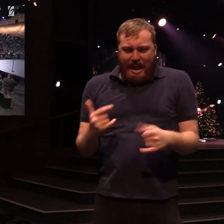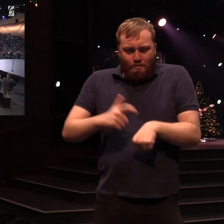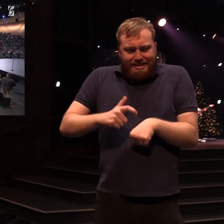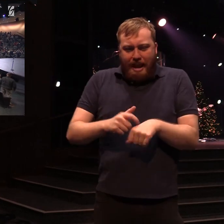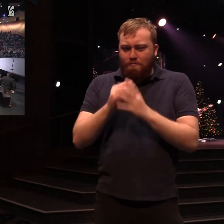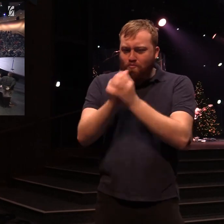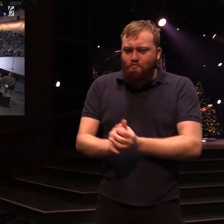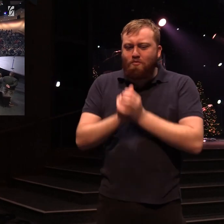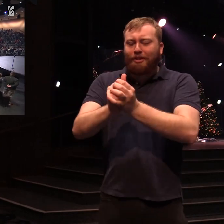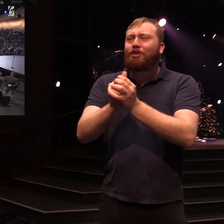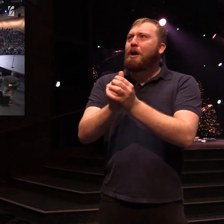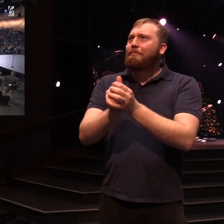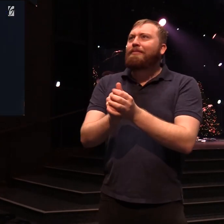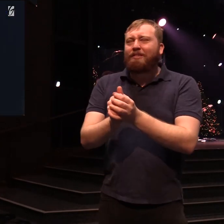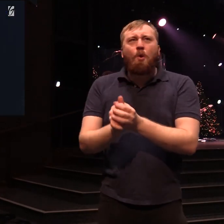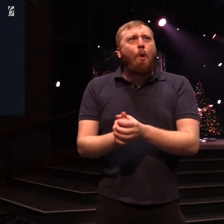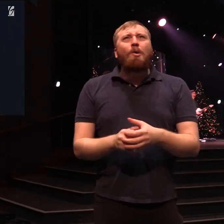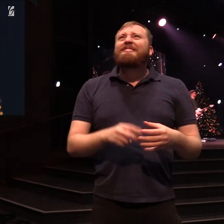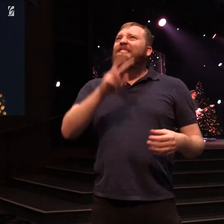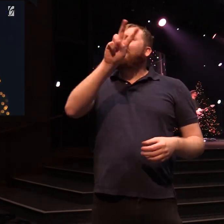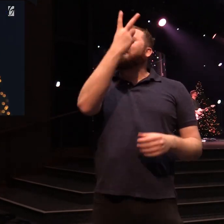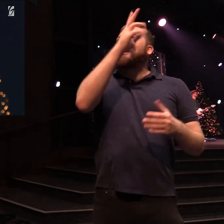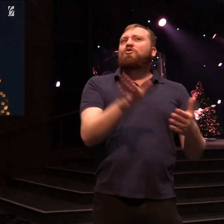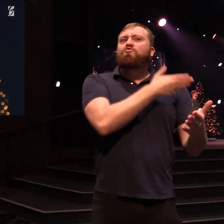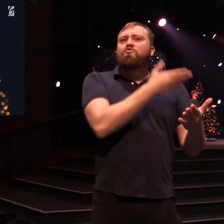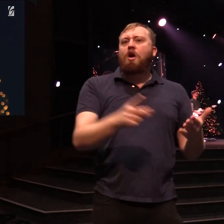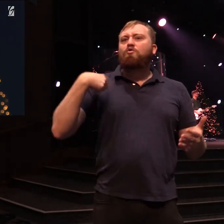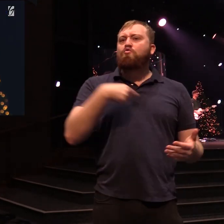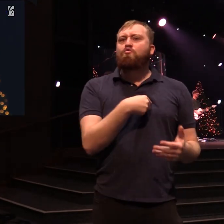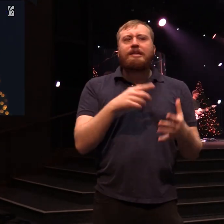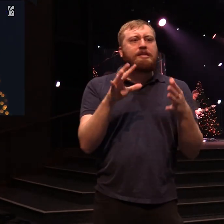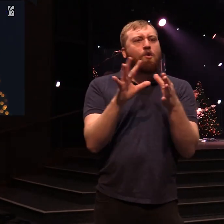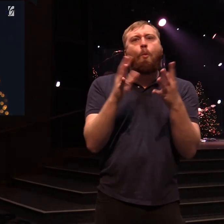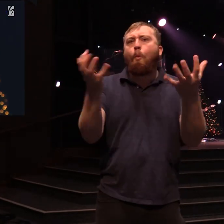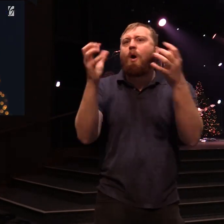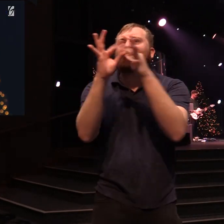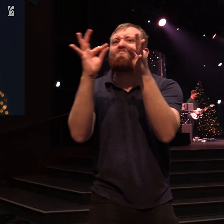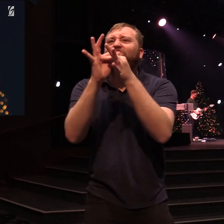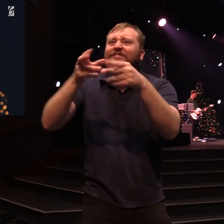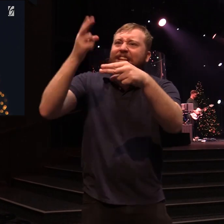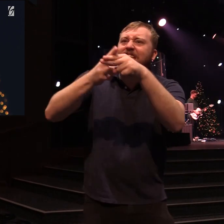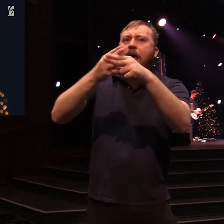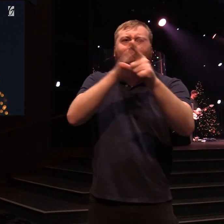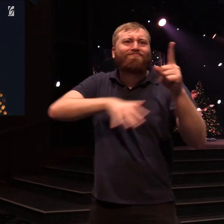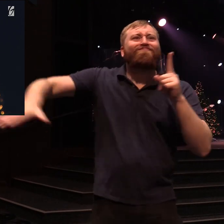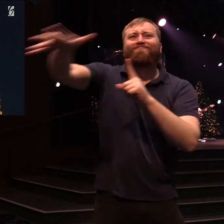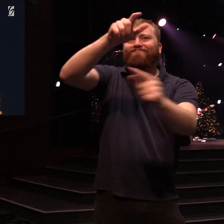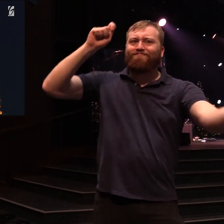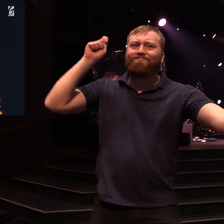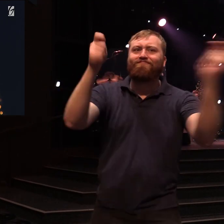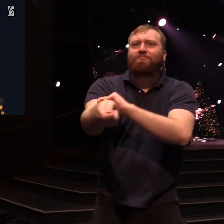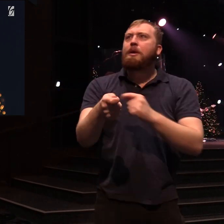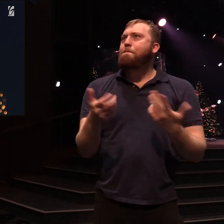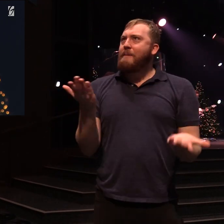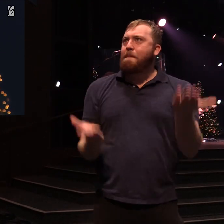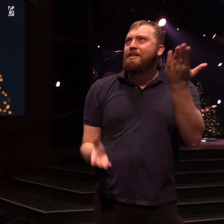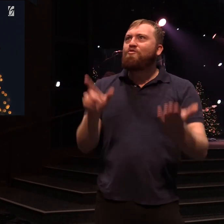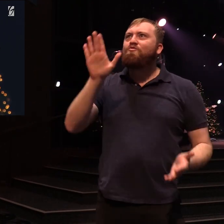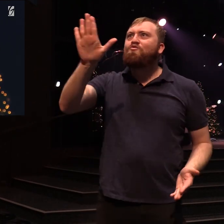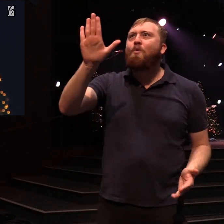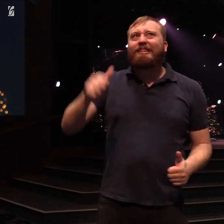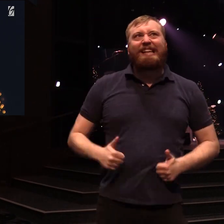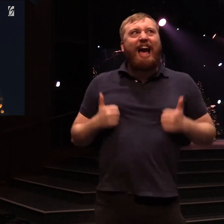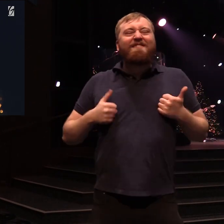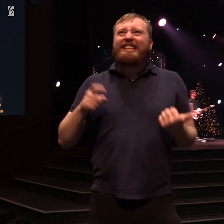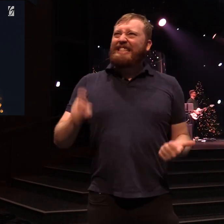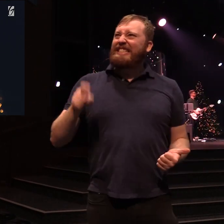You know, that second song we sang, we said, let's say the name that shifts the atmosphere. You might need the atmosphere shifted in your life. Maybe you're